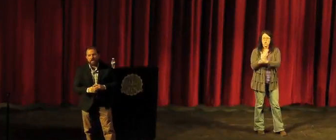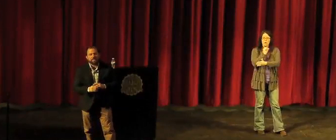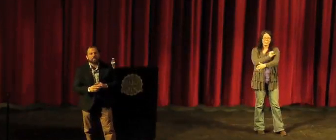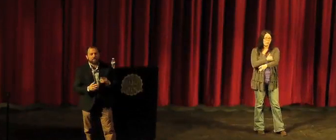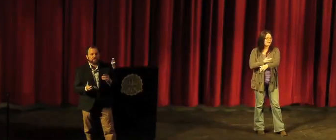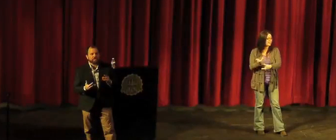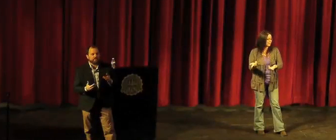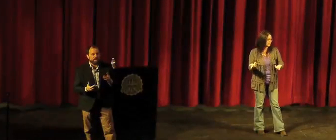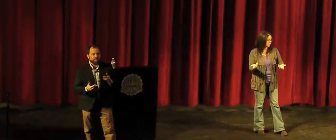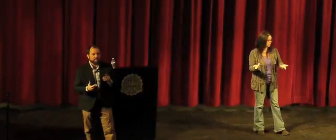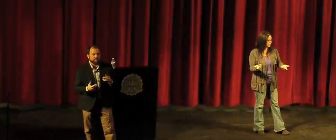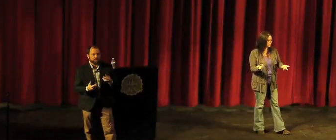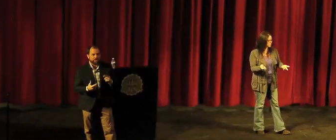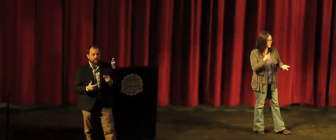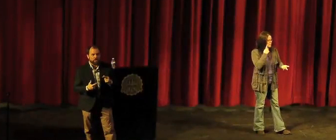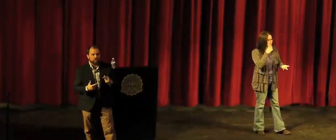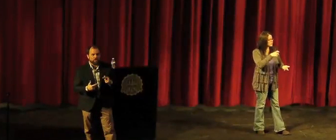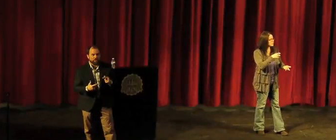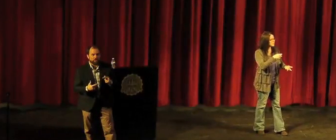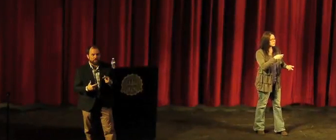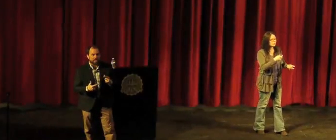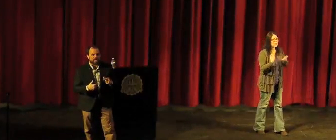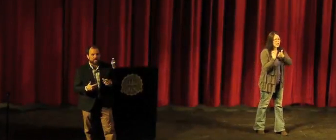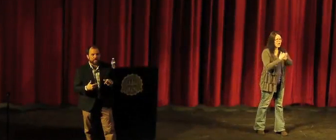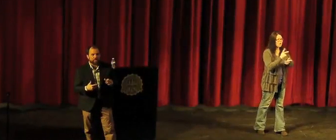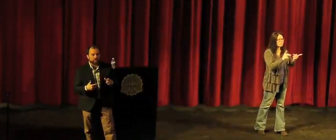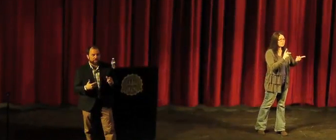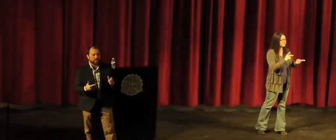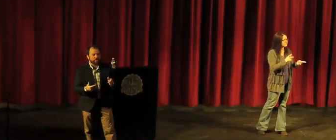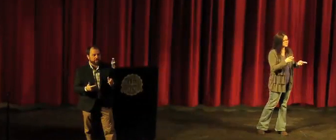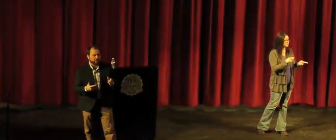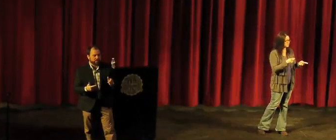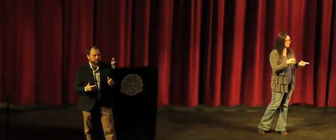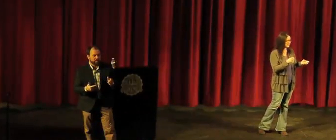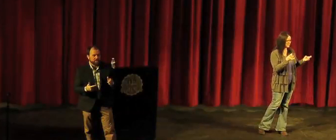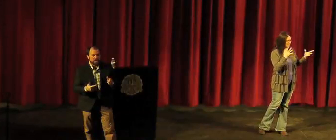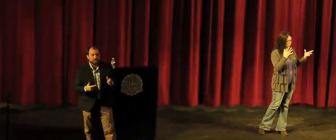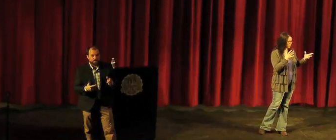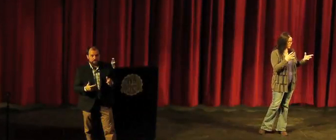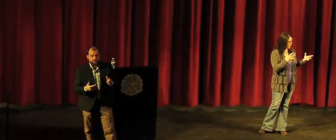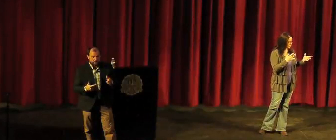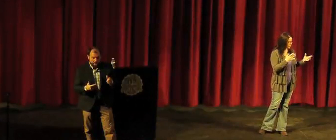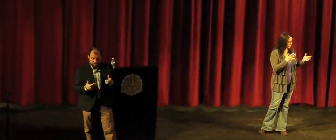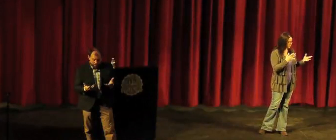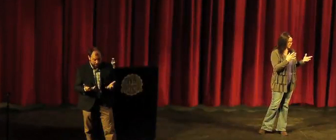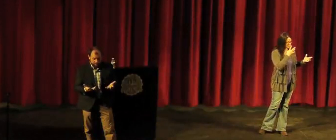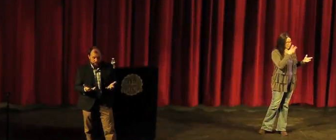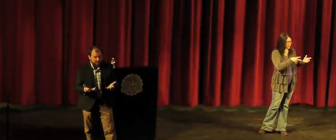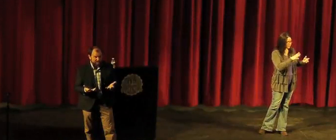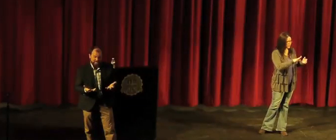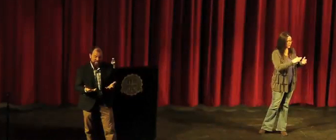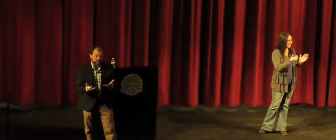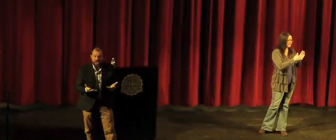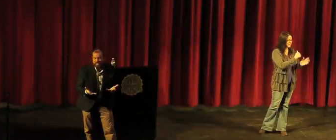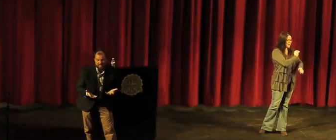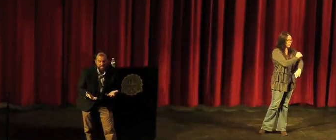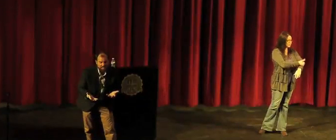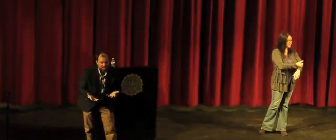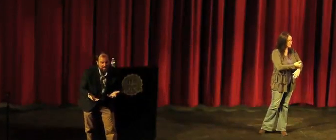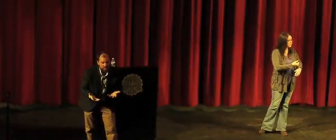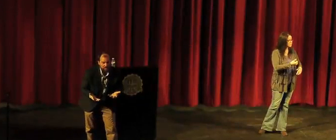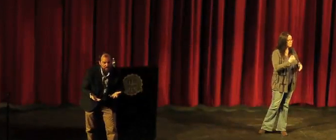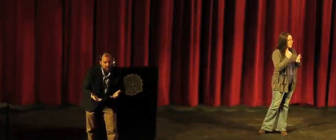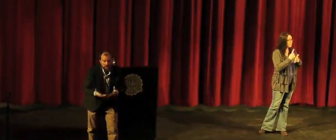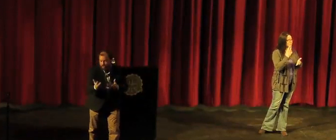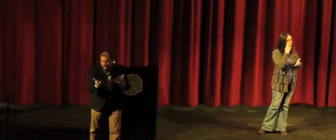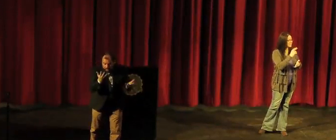So I think we need to invite people to get over their anti-authoritarianism by helping them to realize that they're not consistent